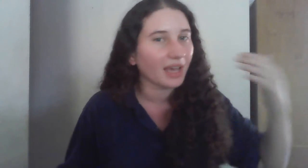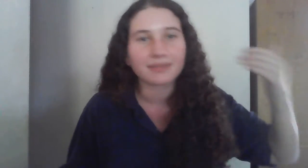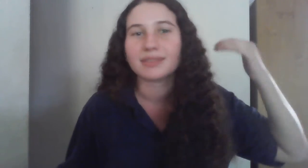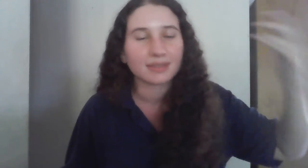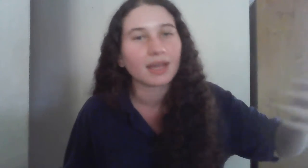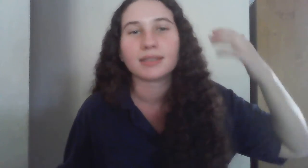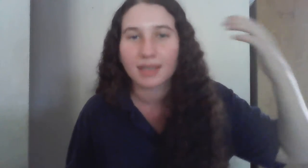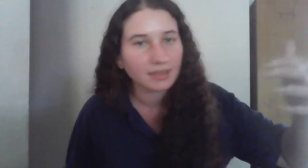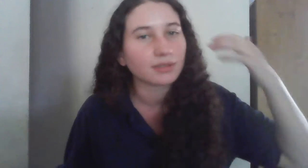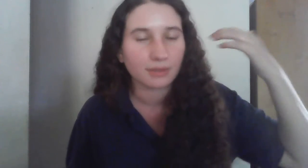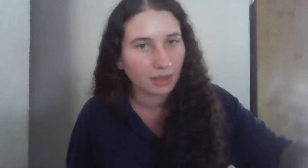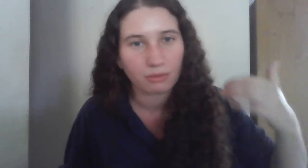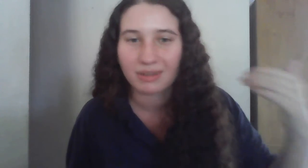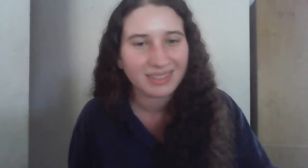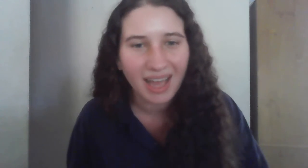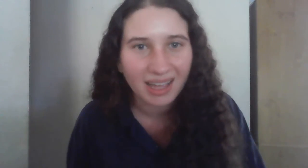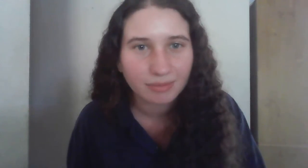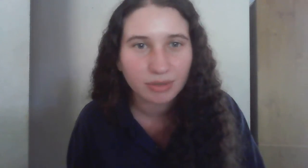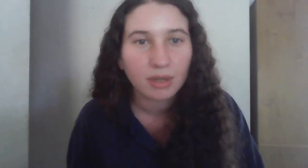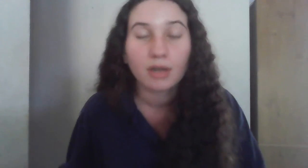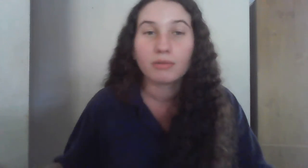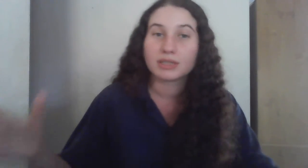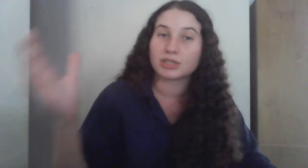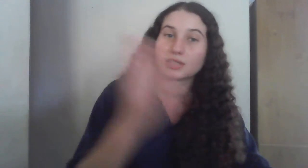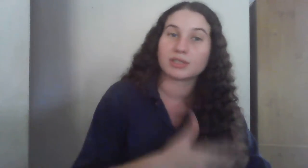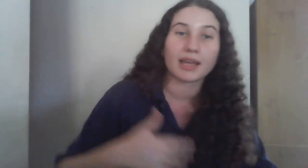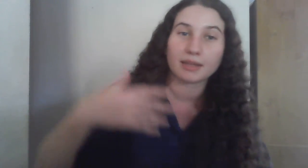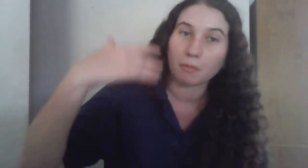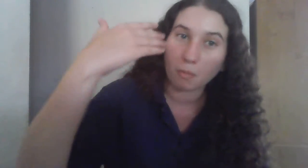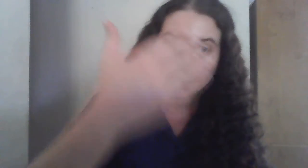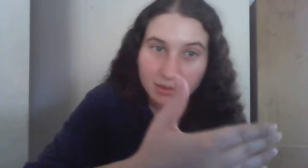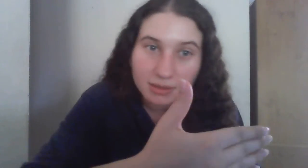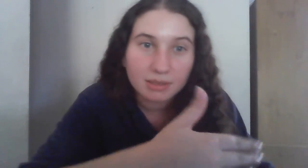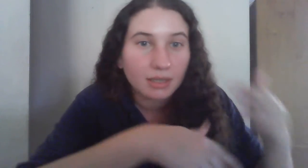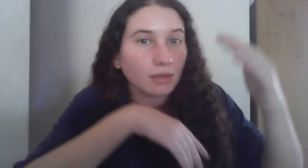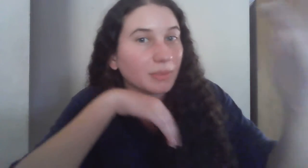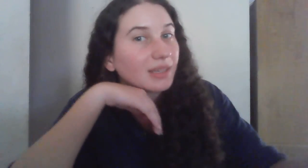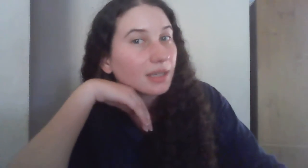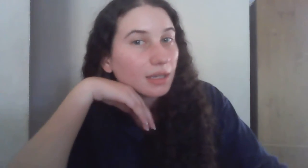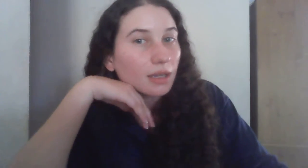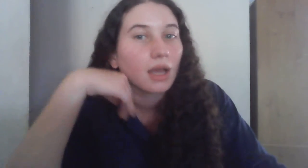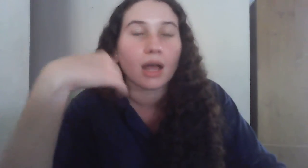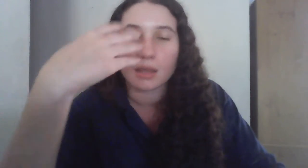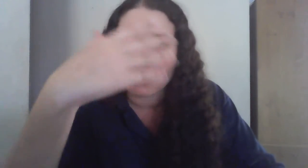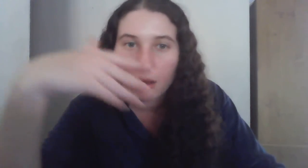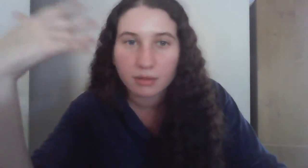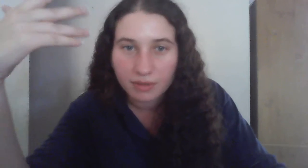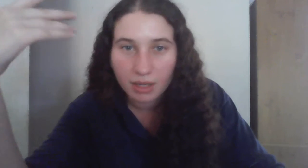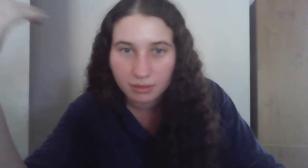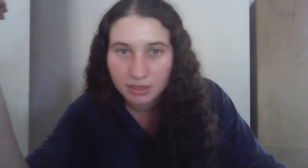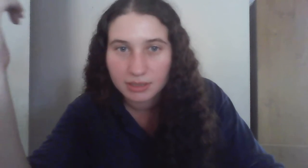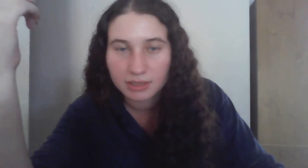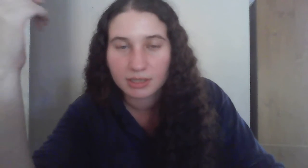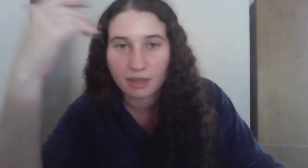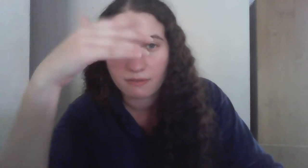have to sign yesterday 3 times. We can just sign it once in the beginning, and then all of the other sentences that